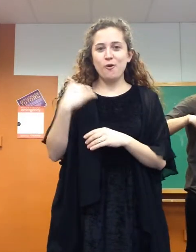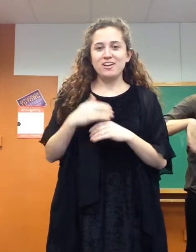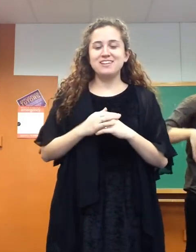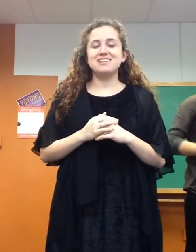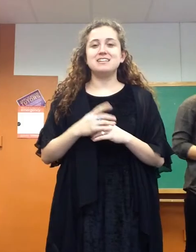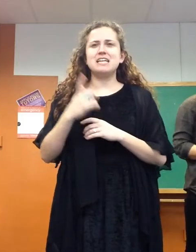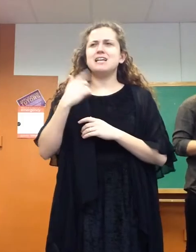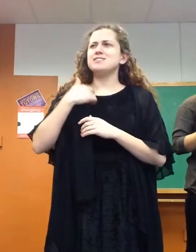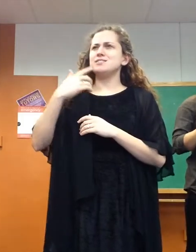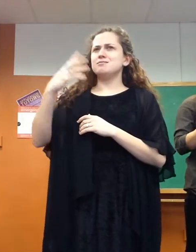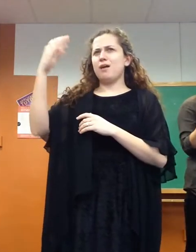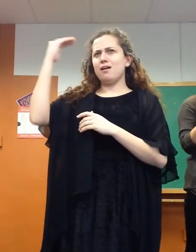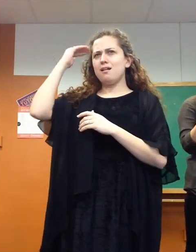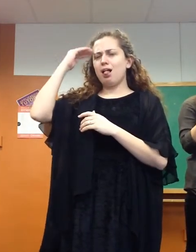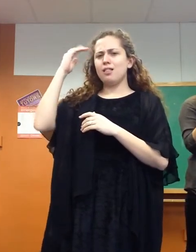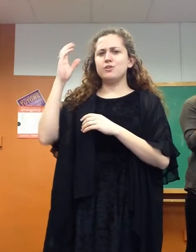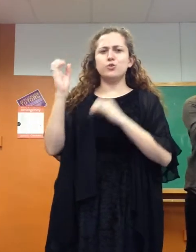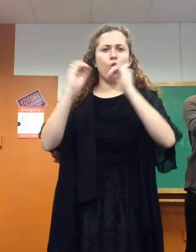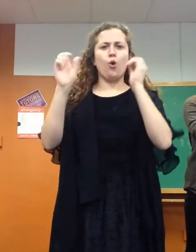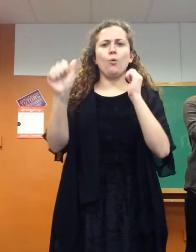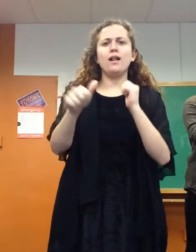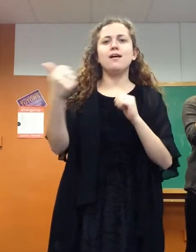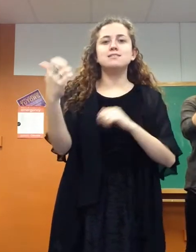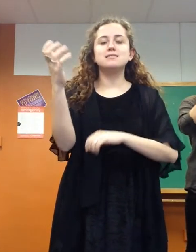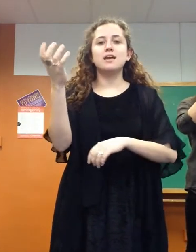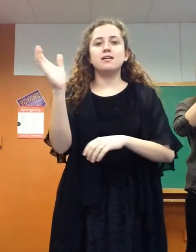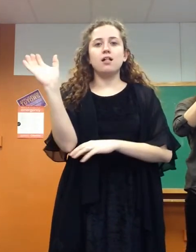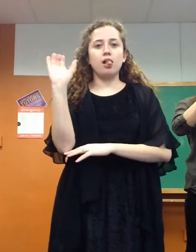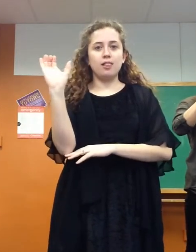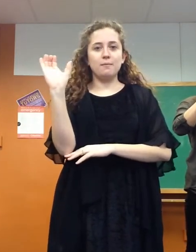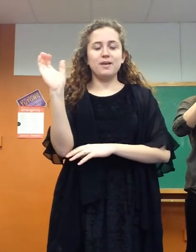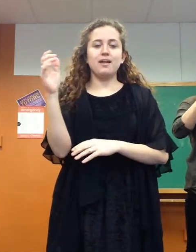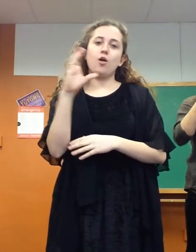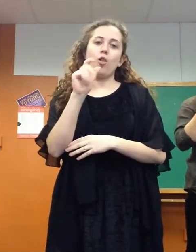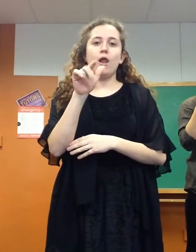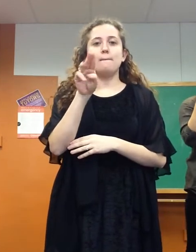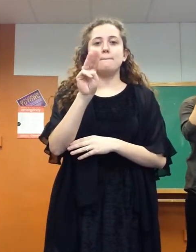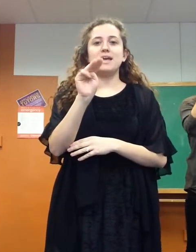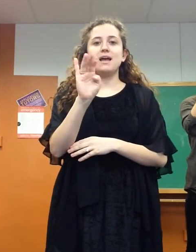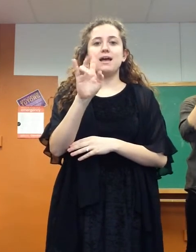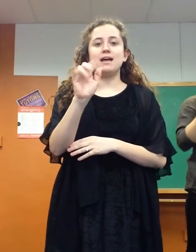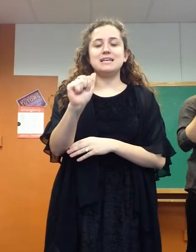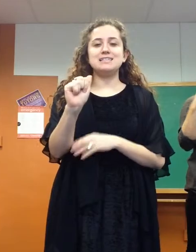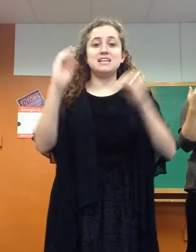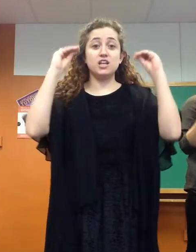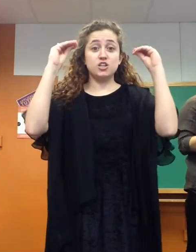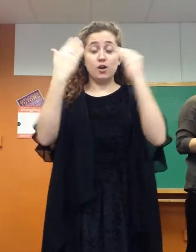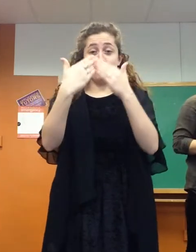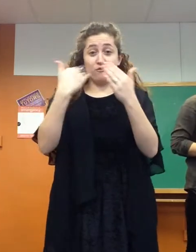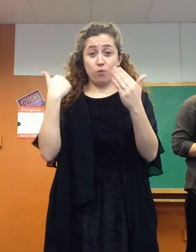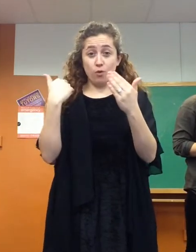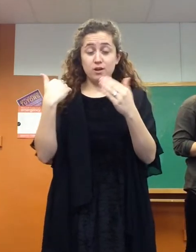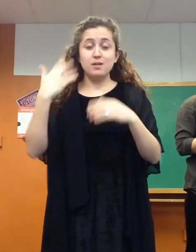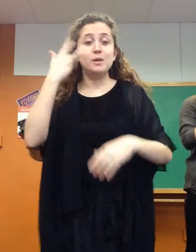has taught it before, because world history has generally been regarded as